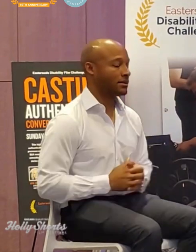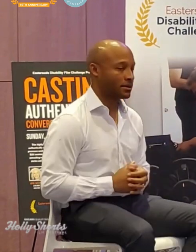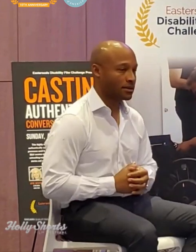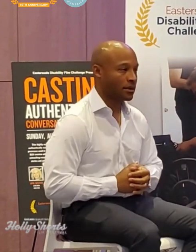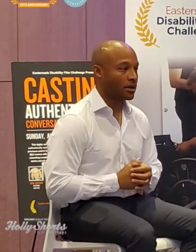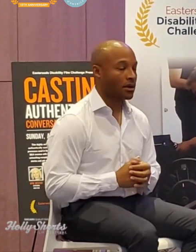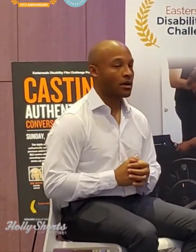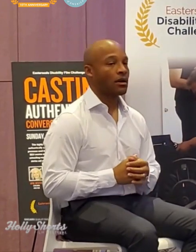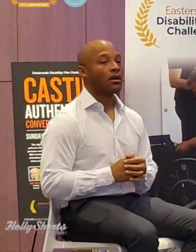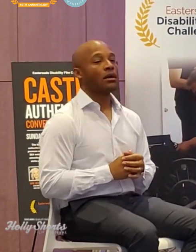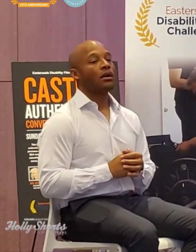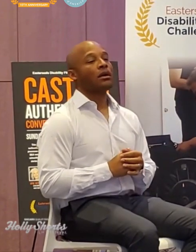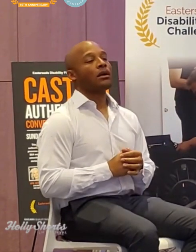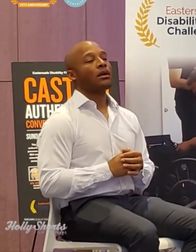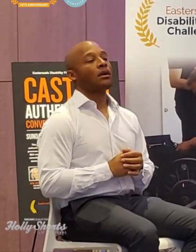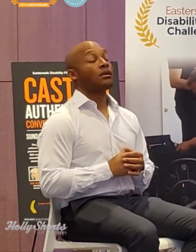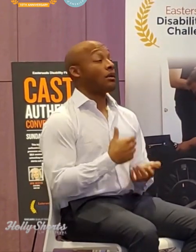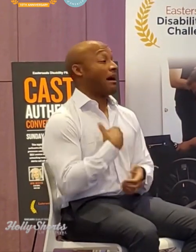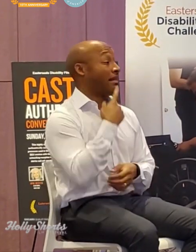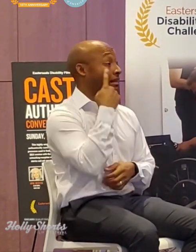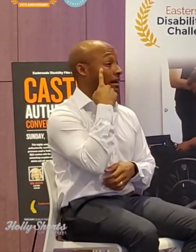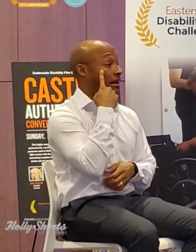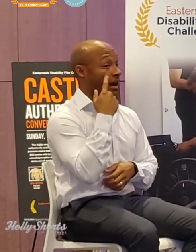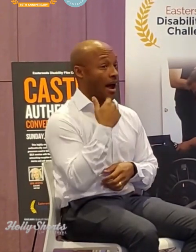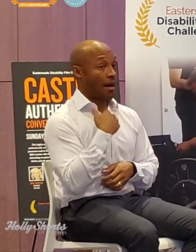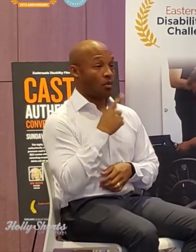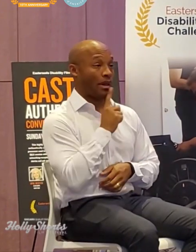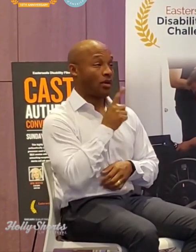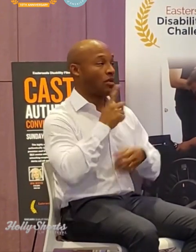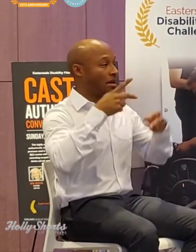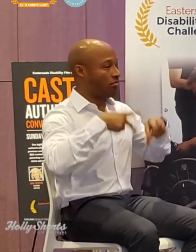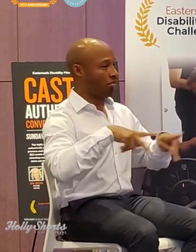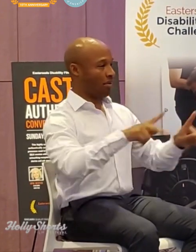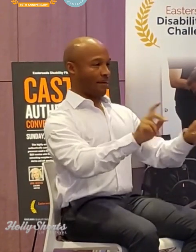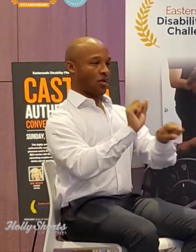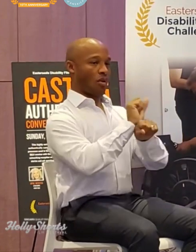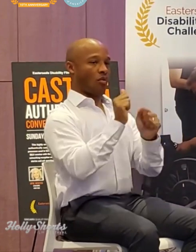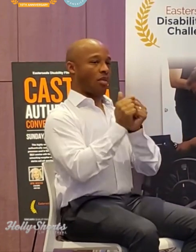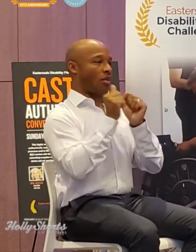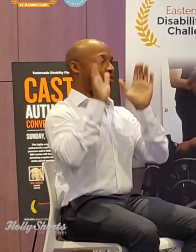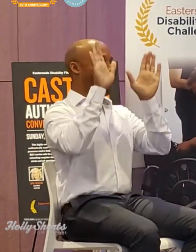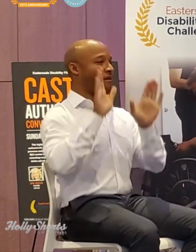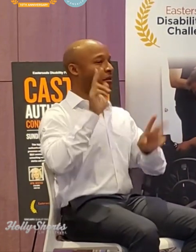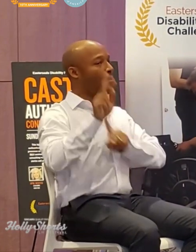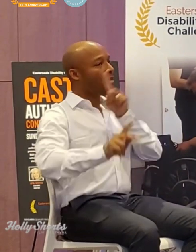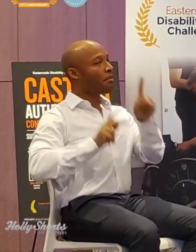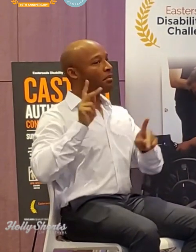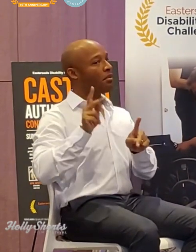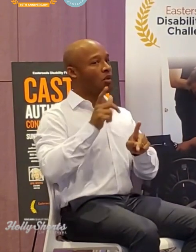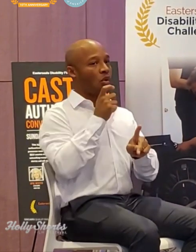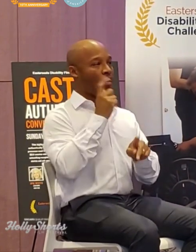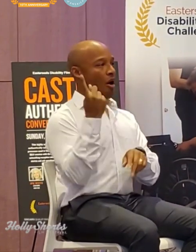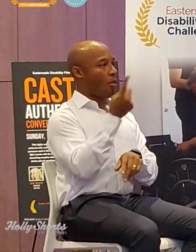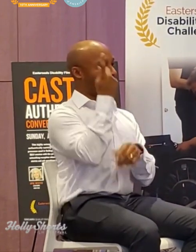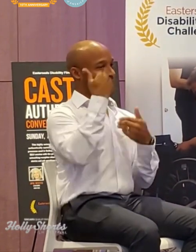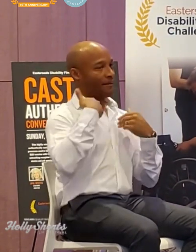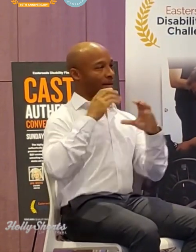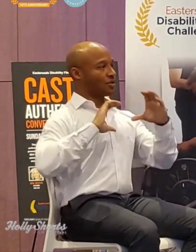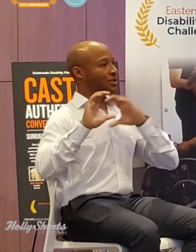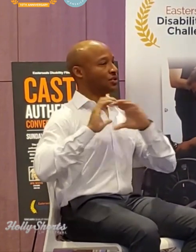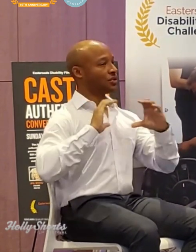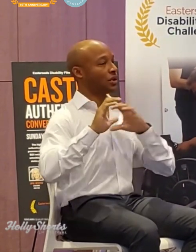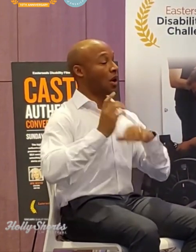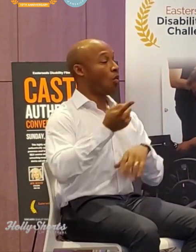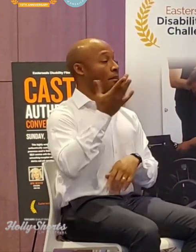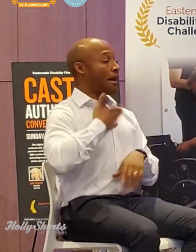I think that I've been really, really privileged to be working with wonderful people that always had the conversations. One of my mentors is